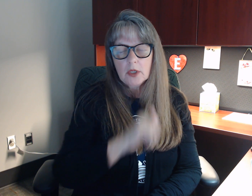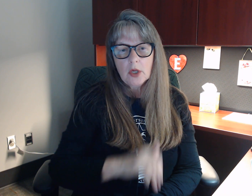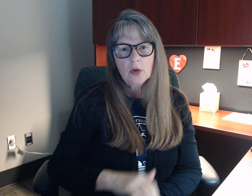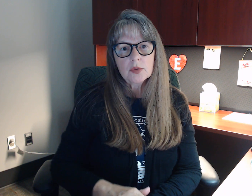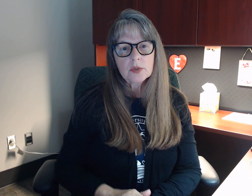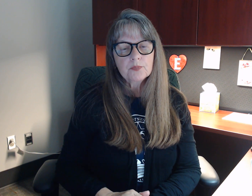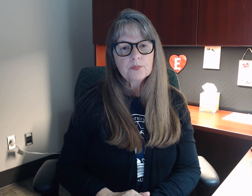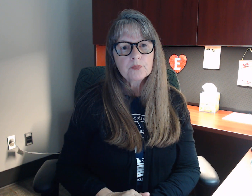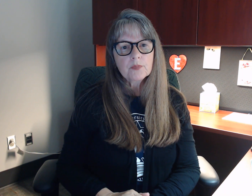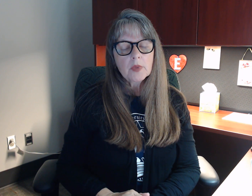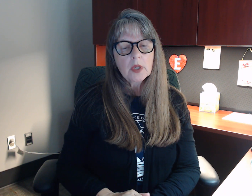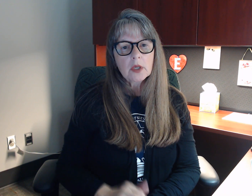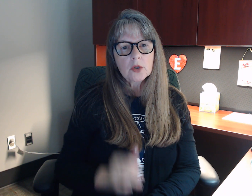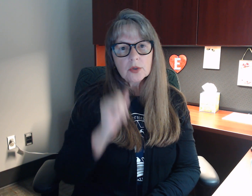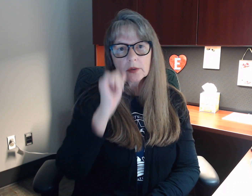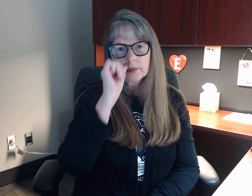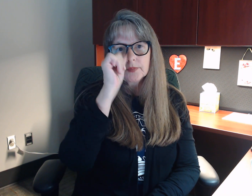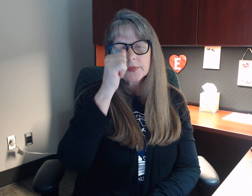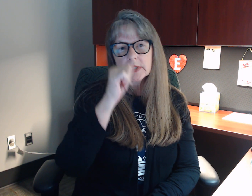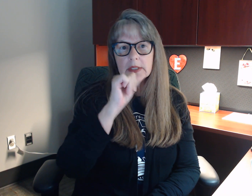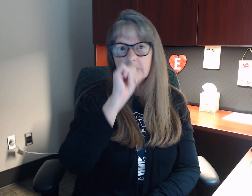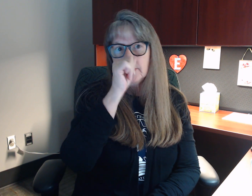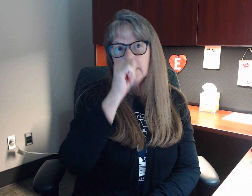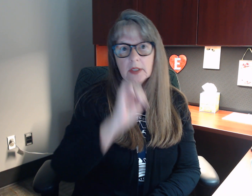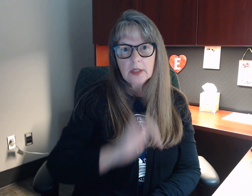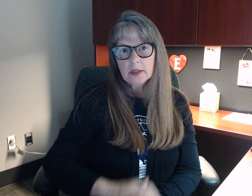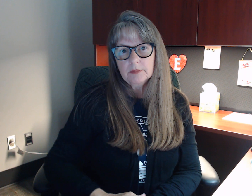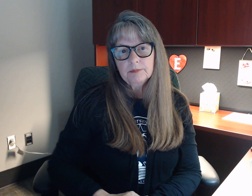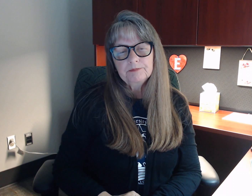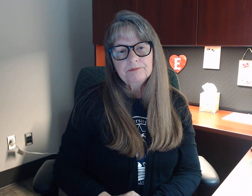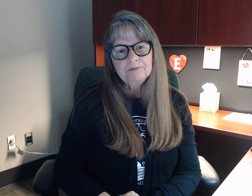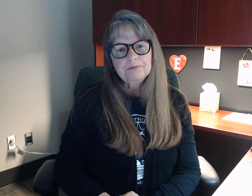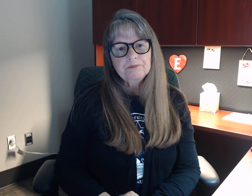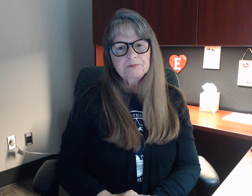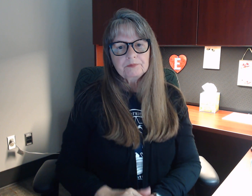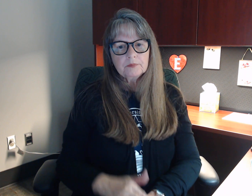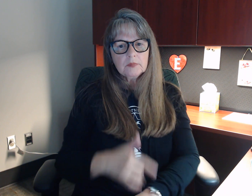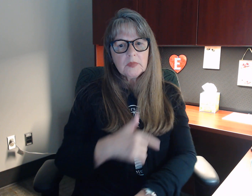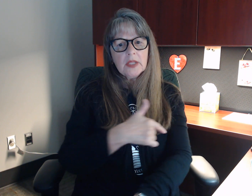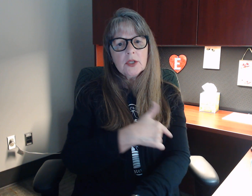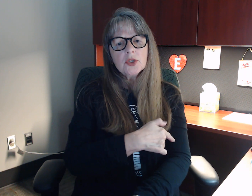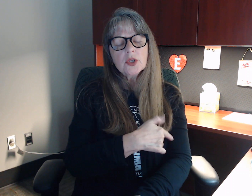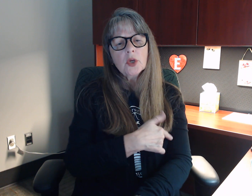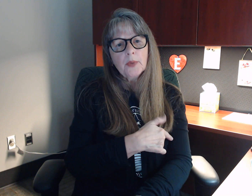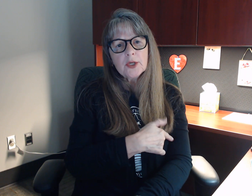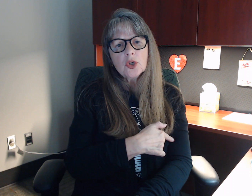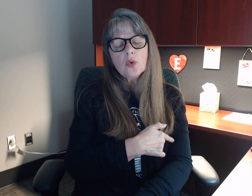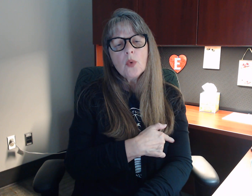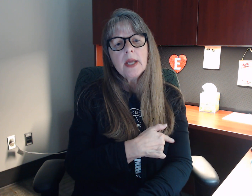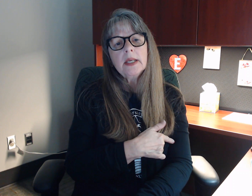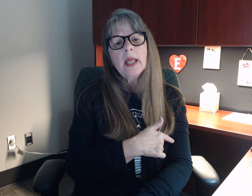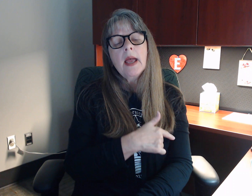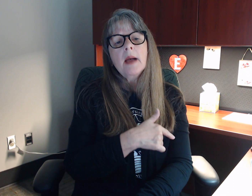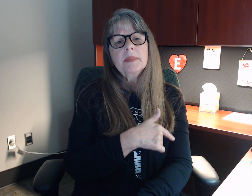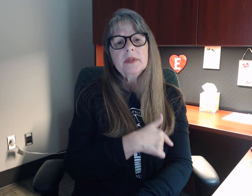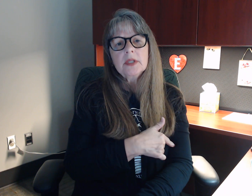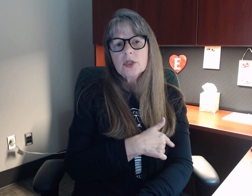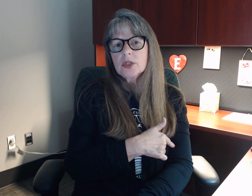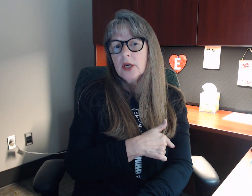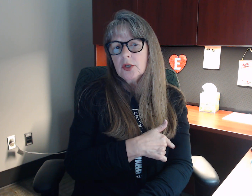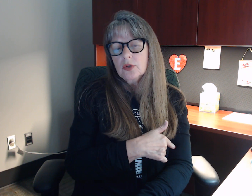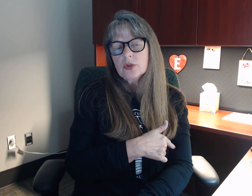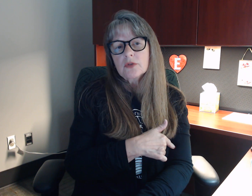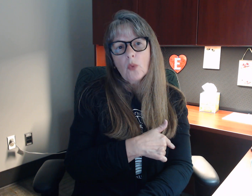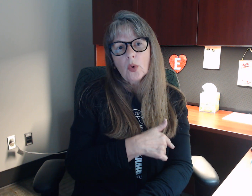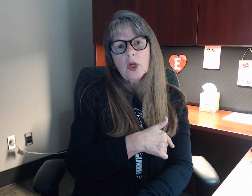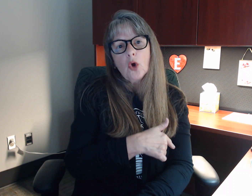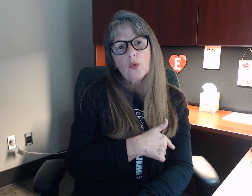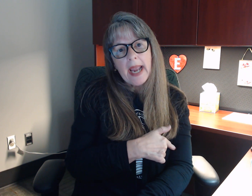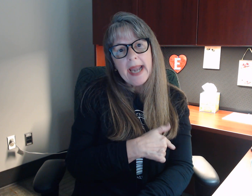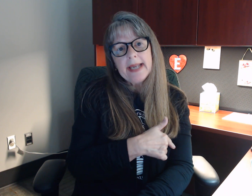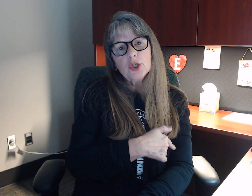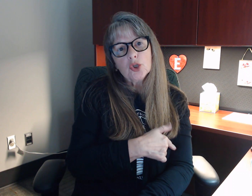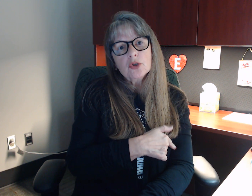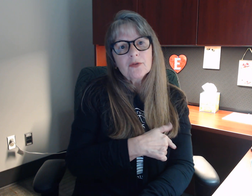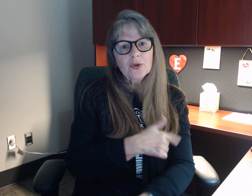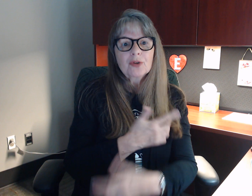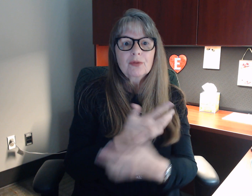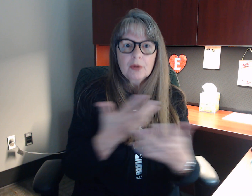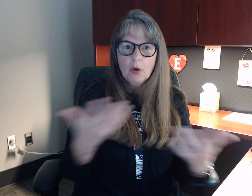nose, because you're sniffing it in. This is the original one, but this is not used for cocaine. It's used for